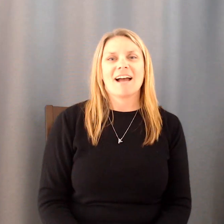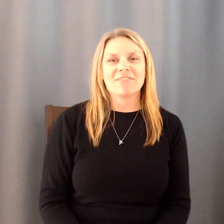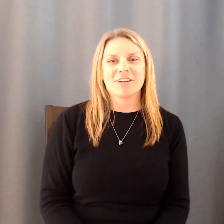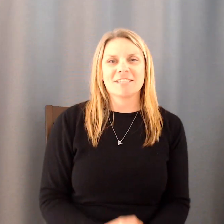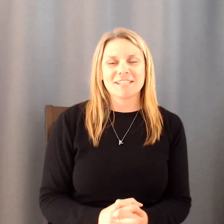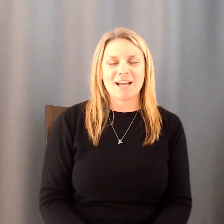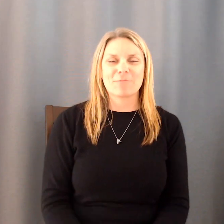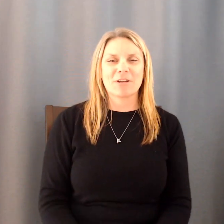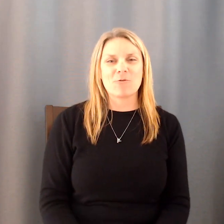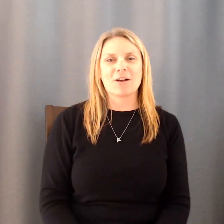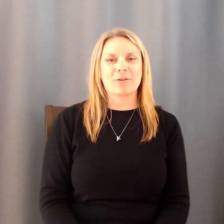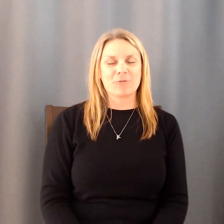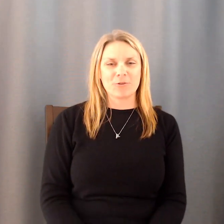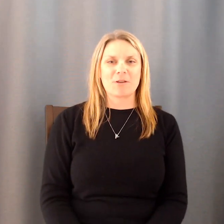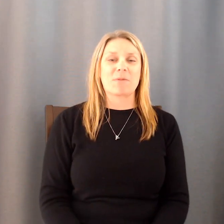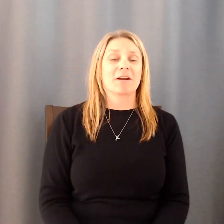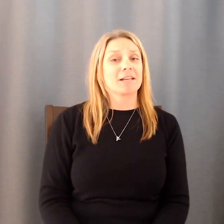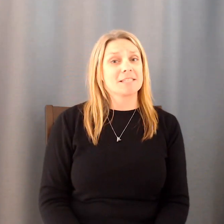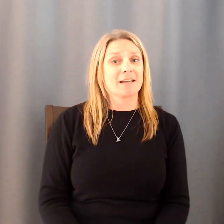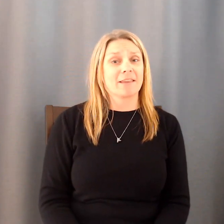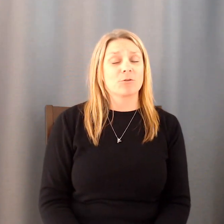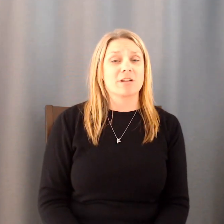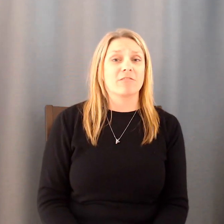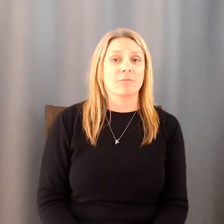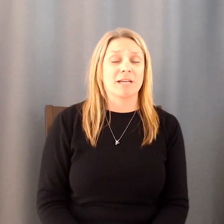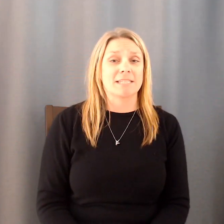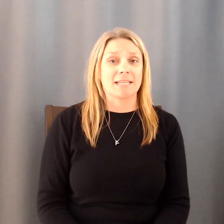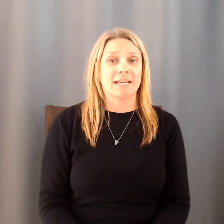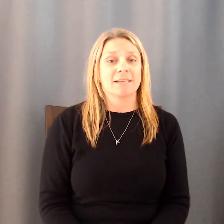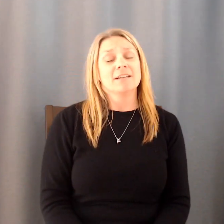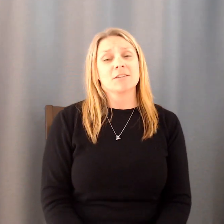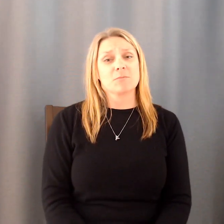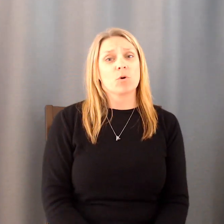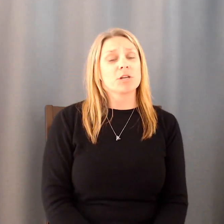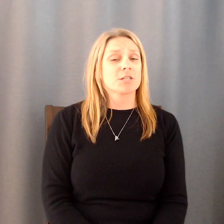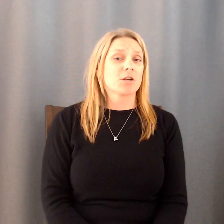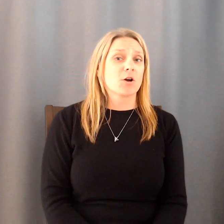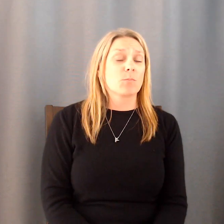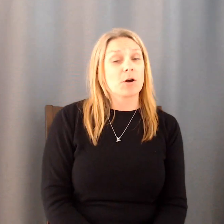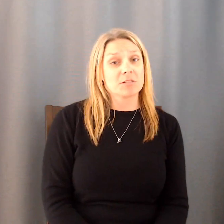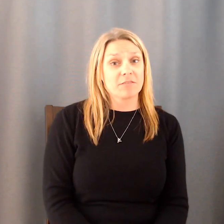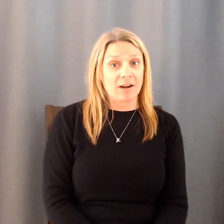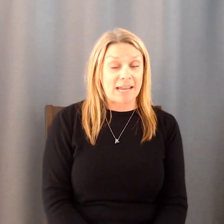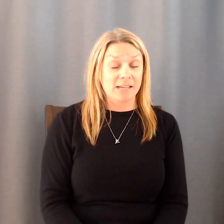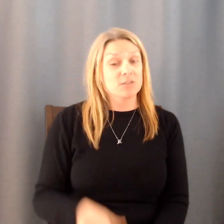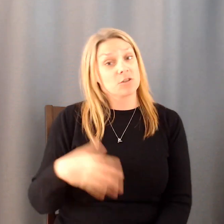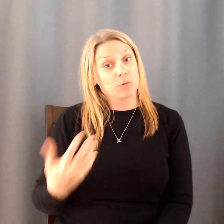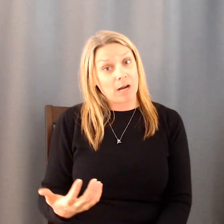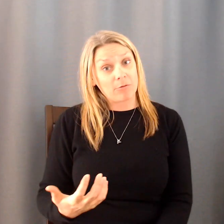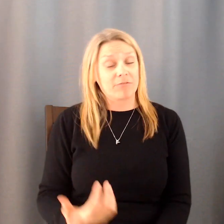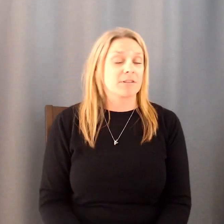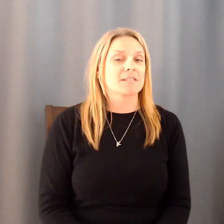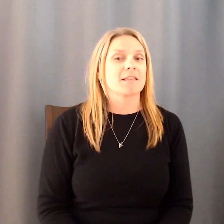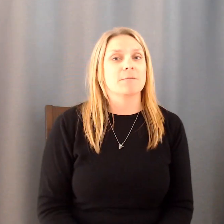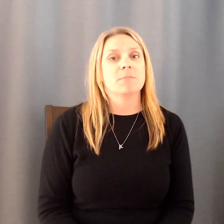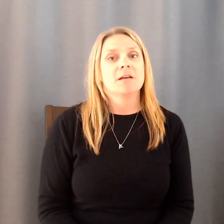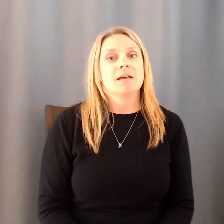Hi friends, I'm going to walk you through the American Sign Language alphabet today. It's important to know parts of our hand, so when I reference them in